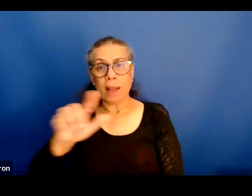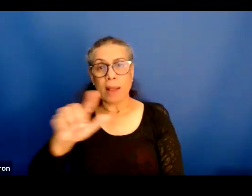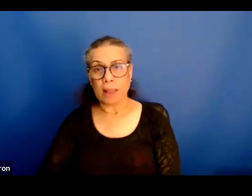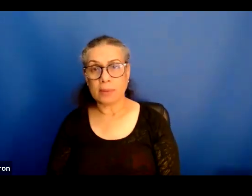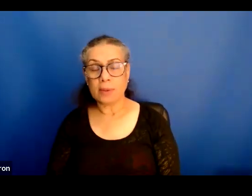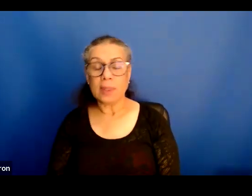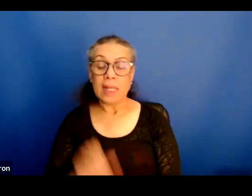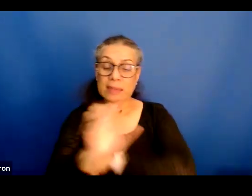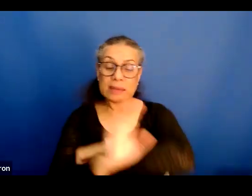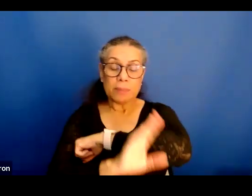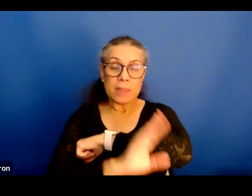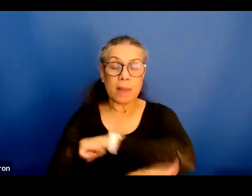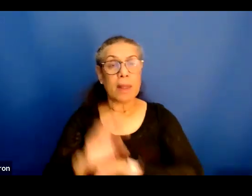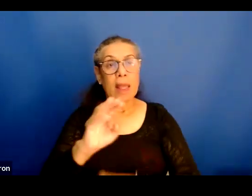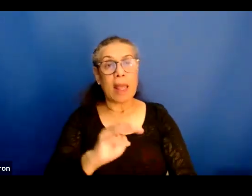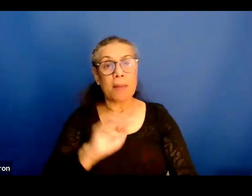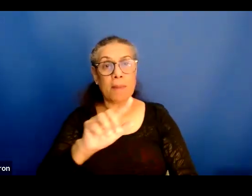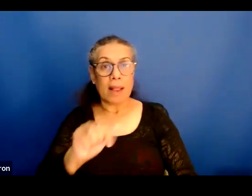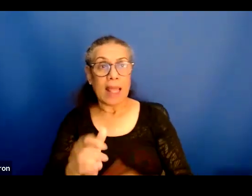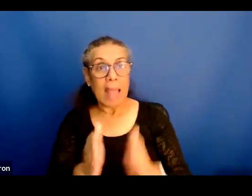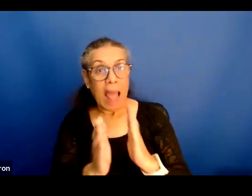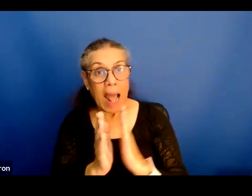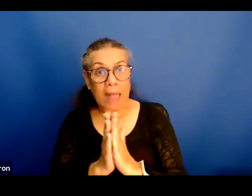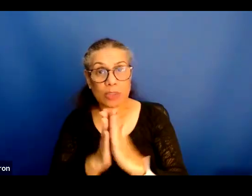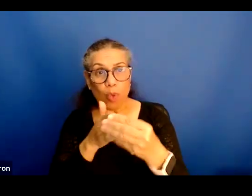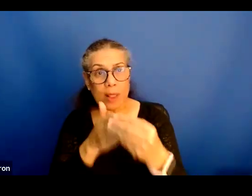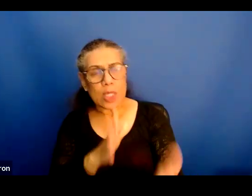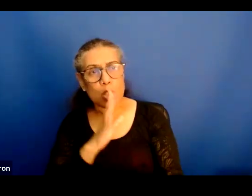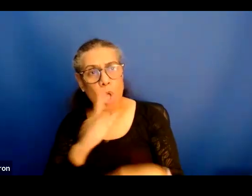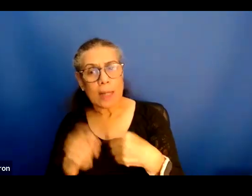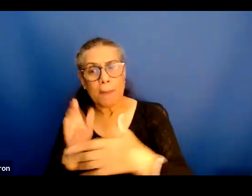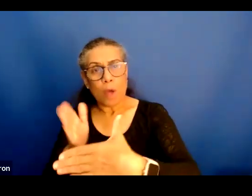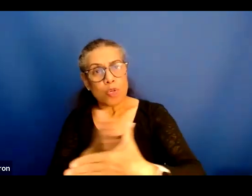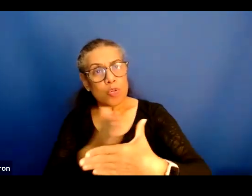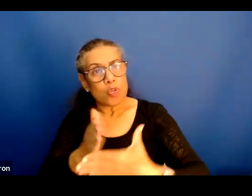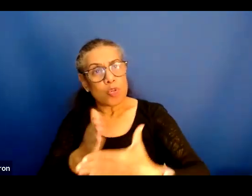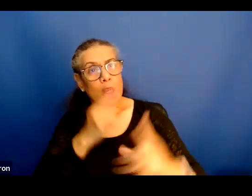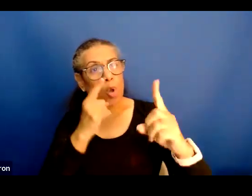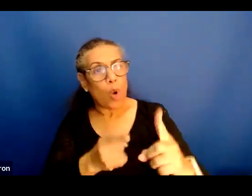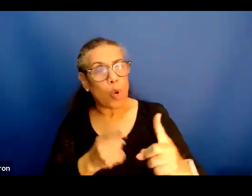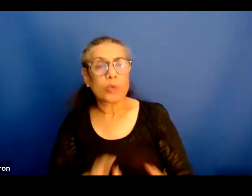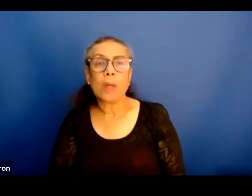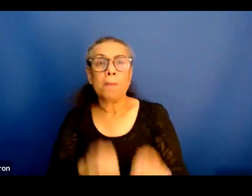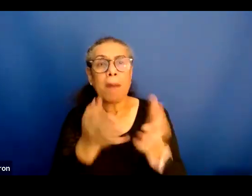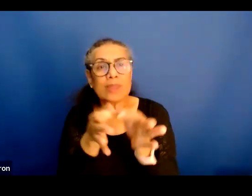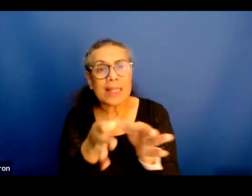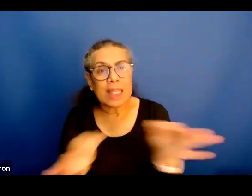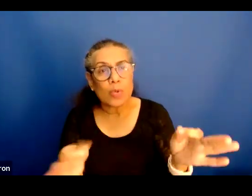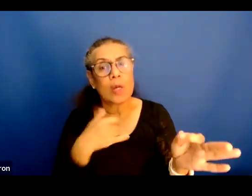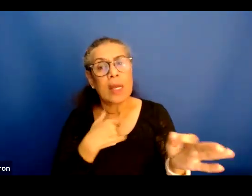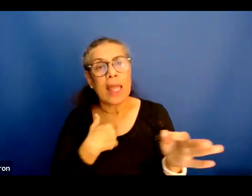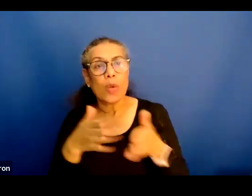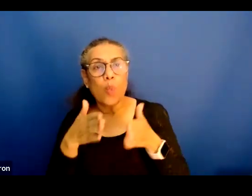September, the MLA requested a meeting with BPS leadership to discuss our shared goal of multilingualism and envision ways